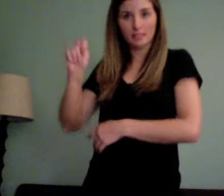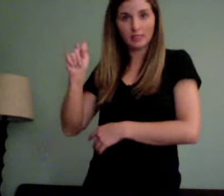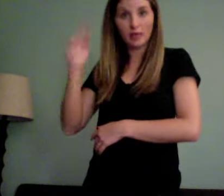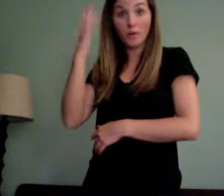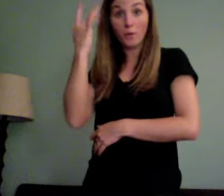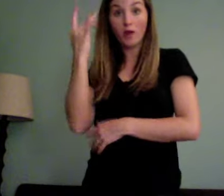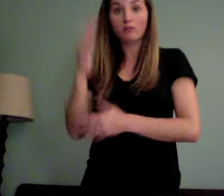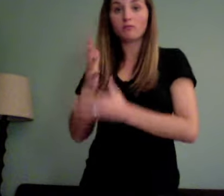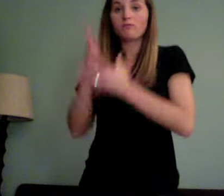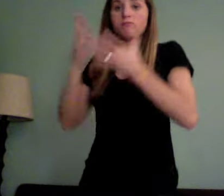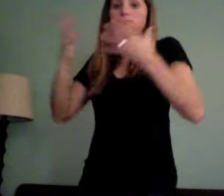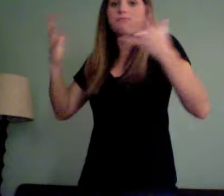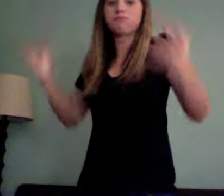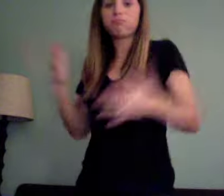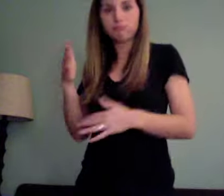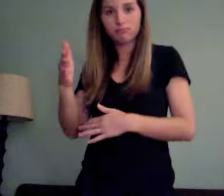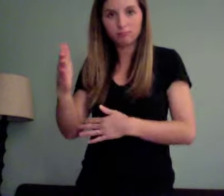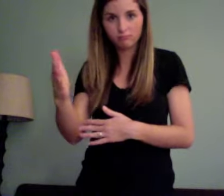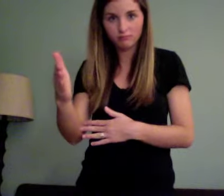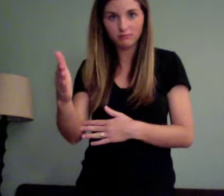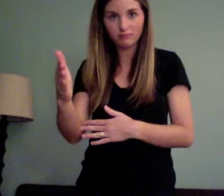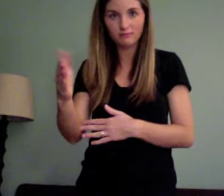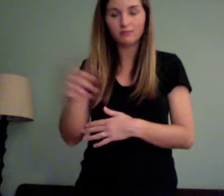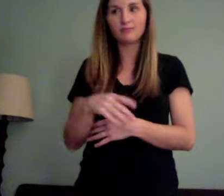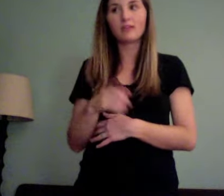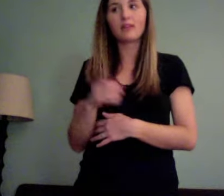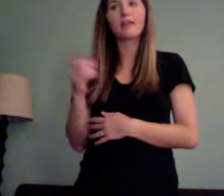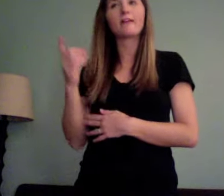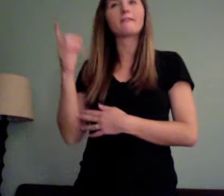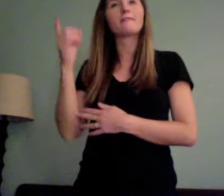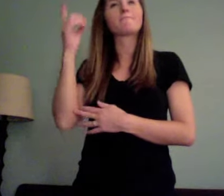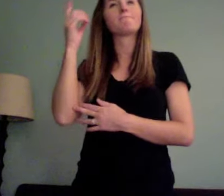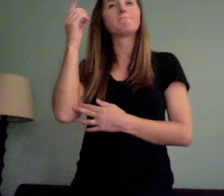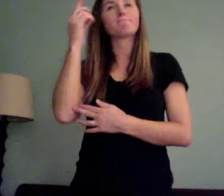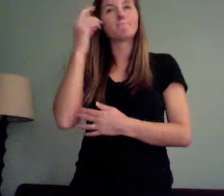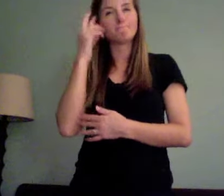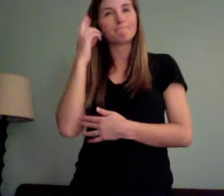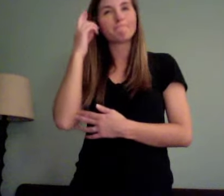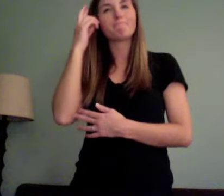It started to dawn at this moment on the disciples who that voice belonged to.